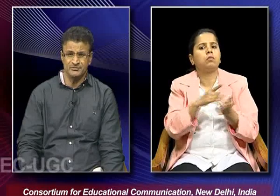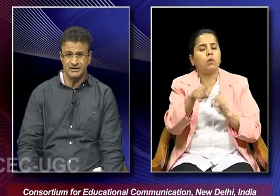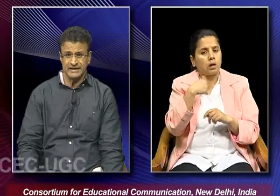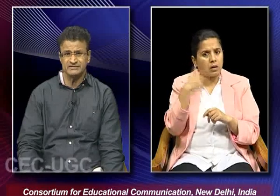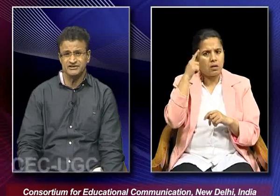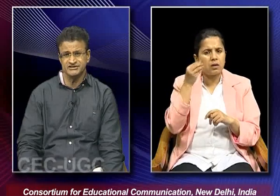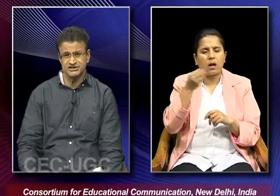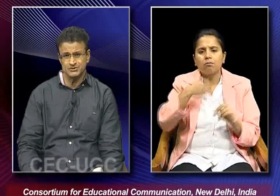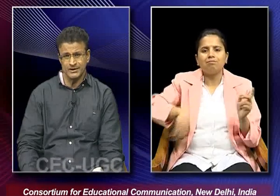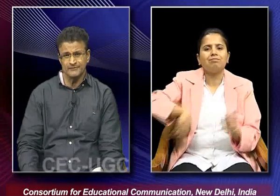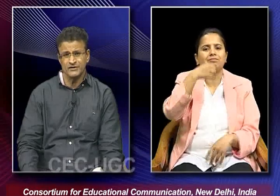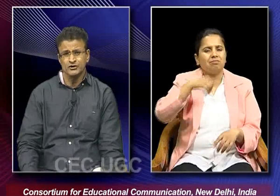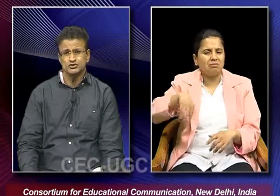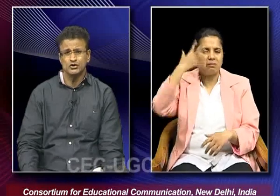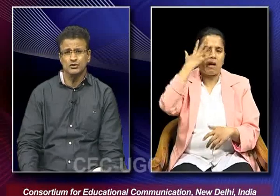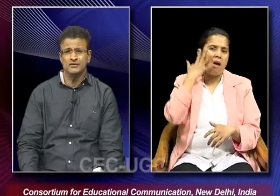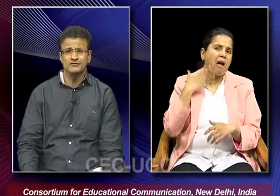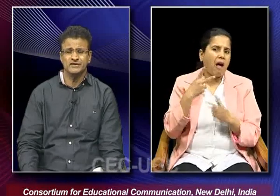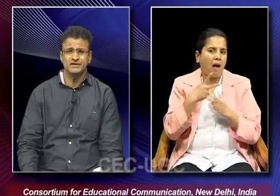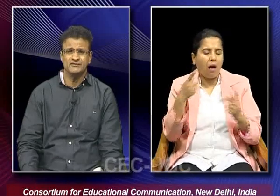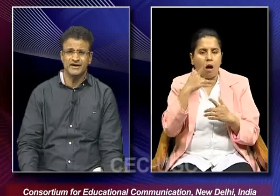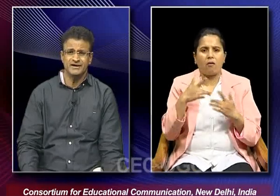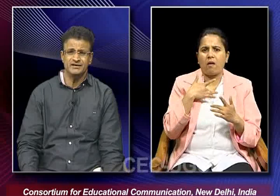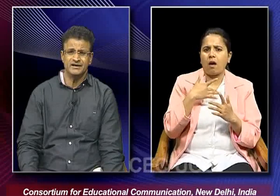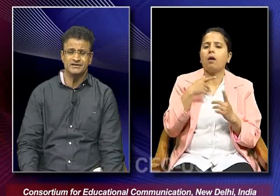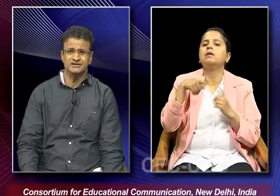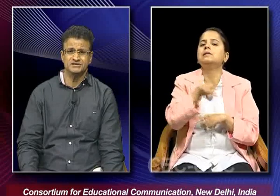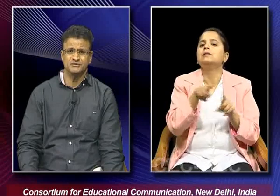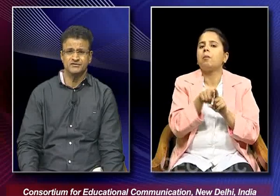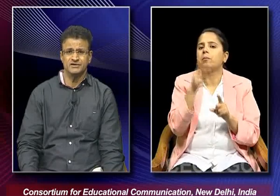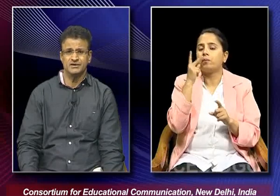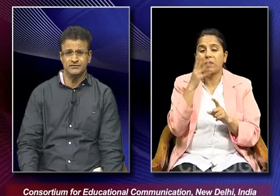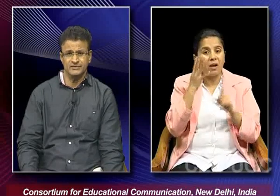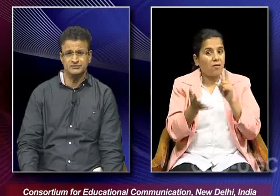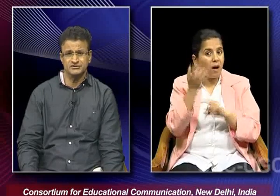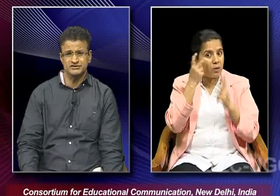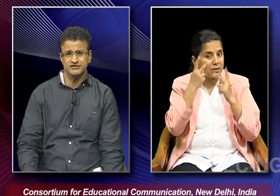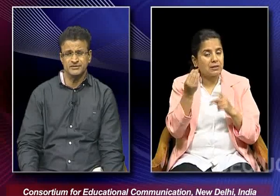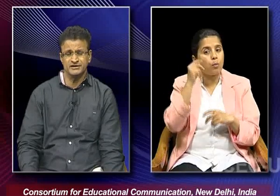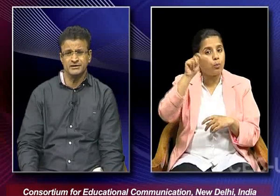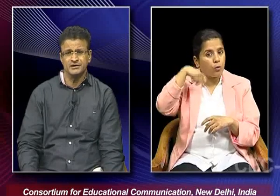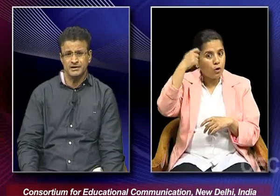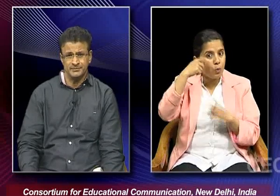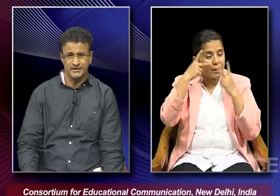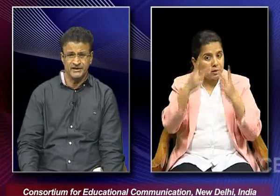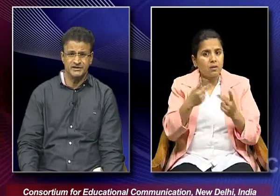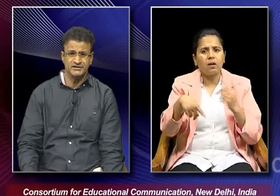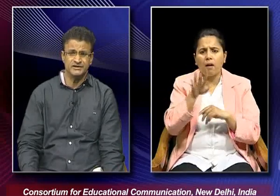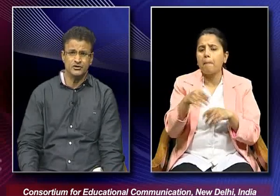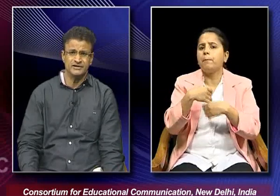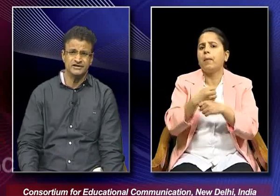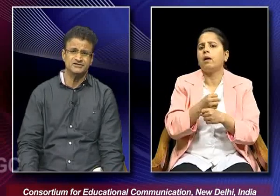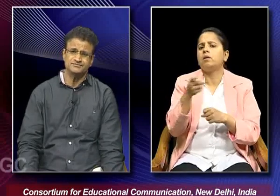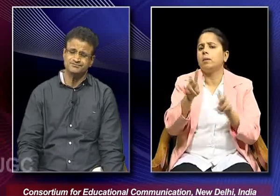of criminal activities as well. So we find that some of the films which have been made in